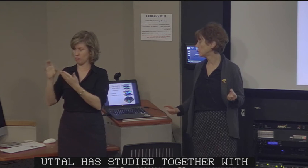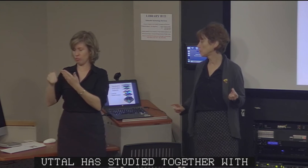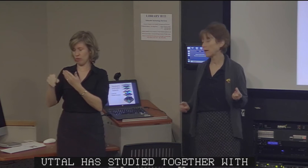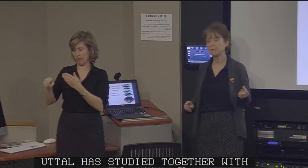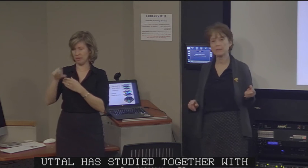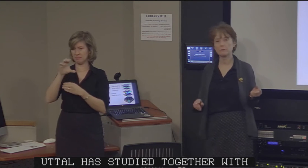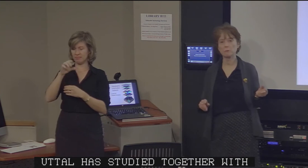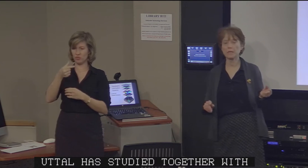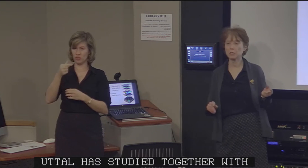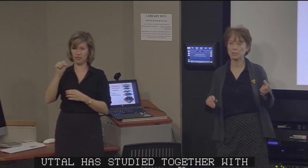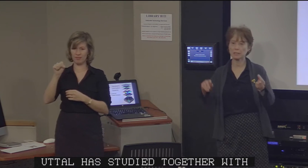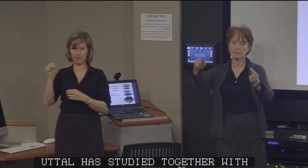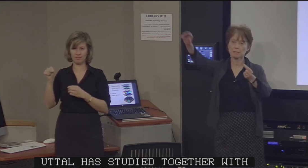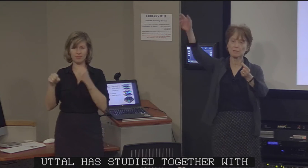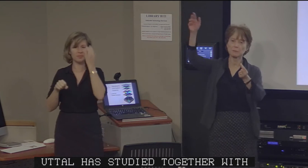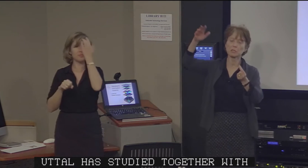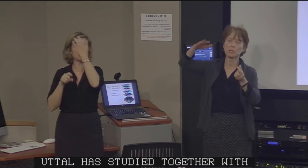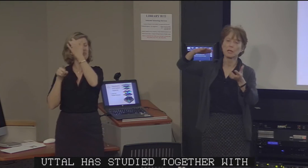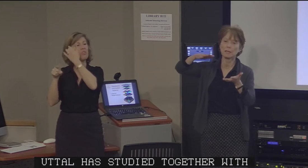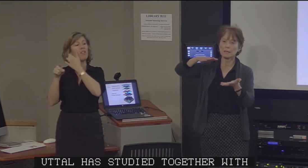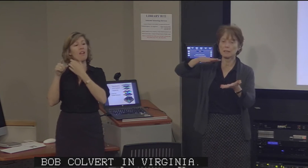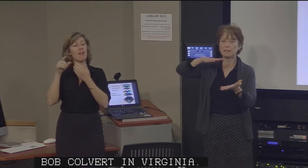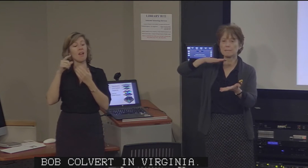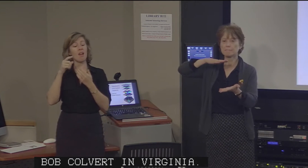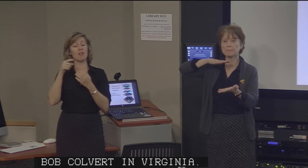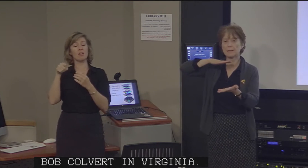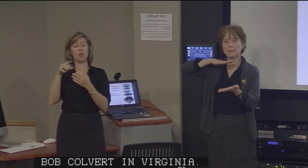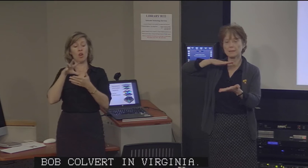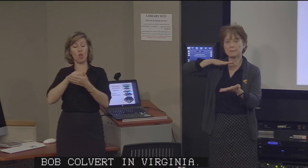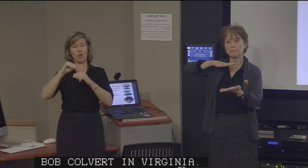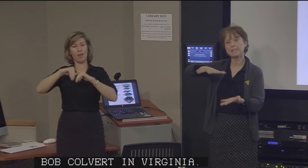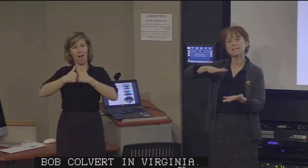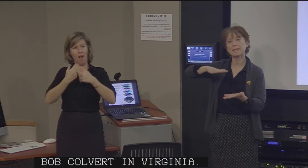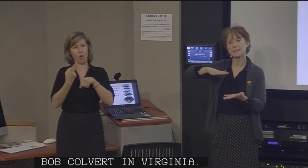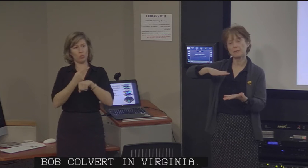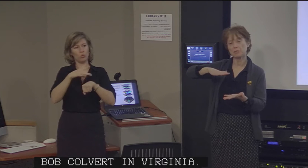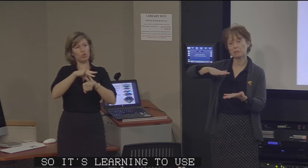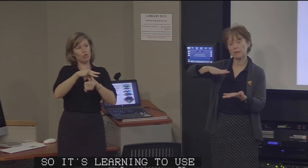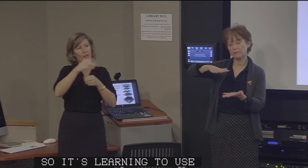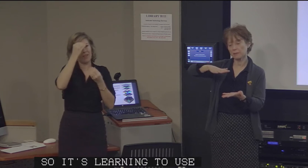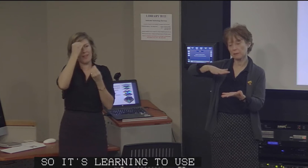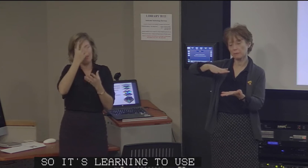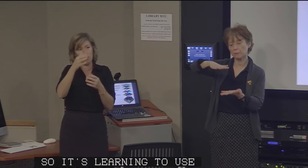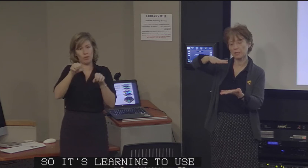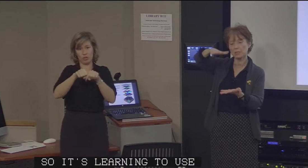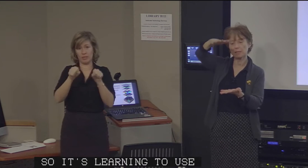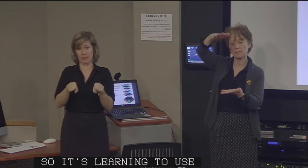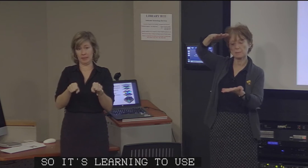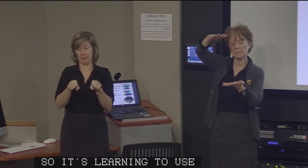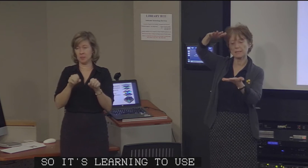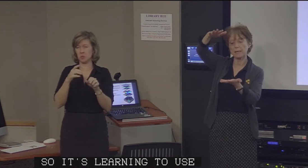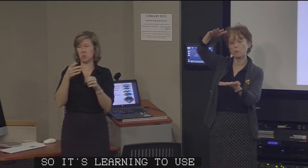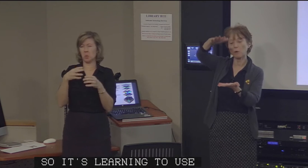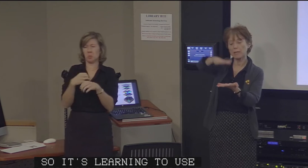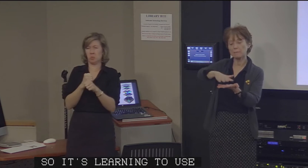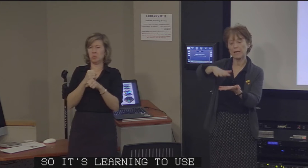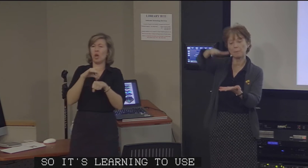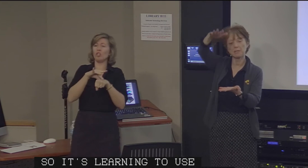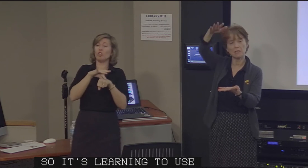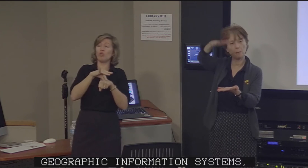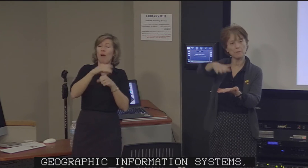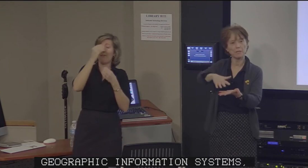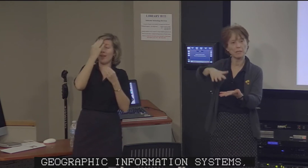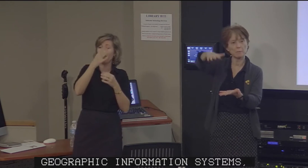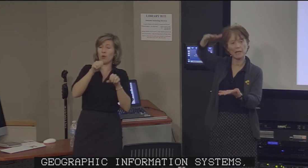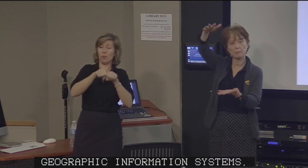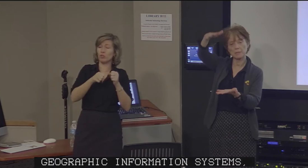use geographic information systems, which the basic idea of geographic information systems is laying one map on